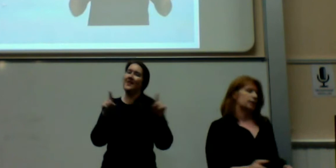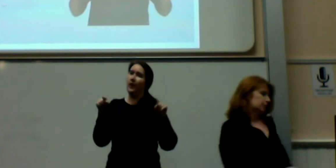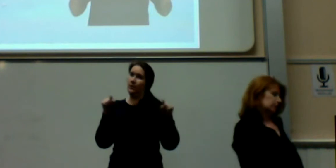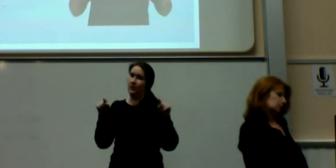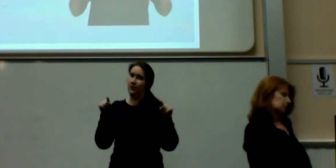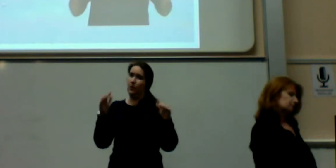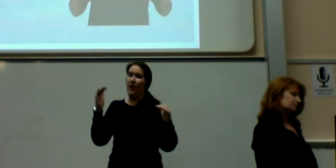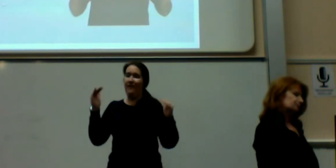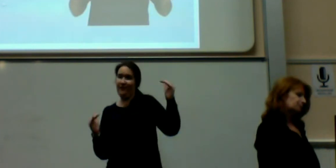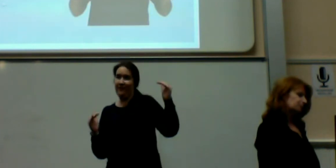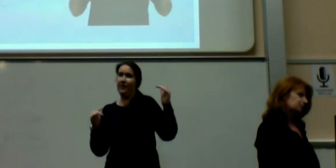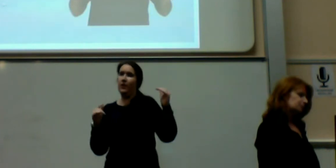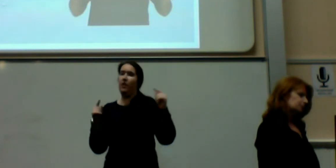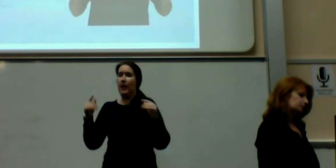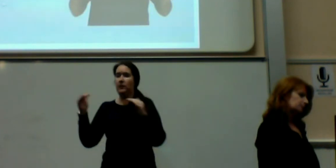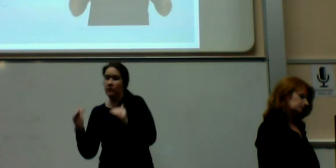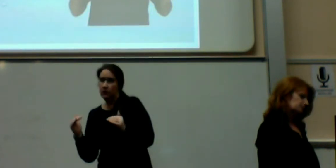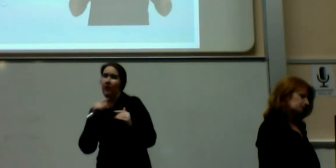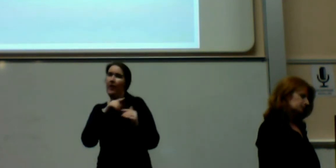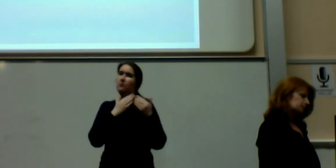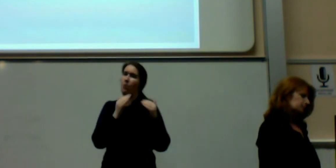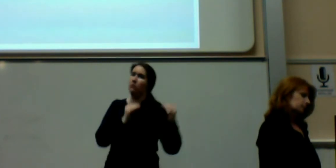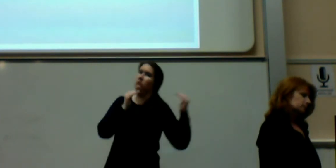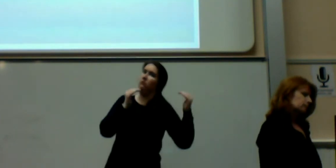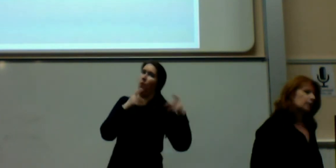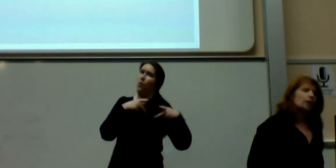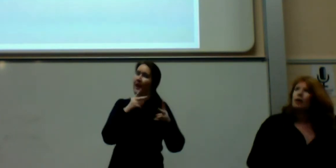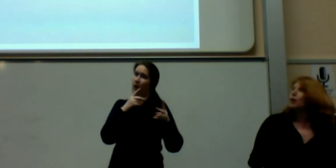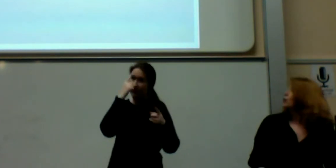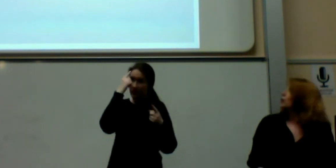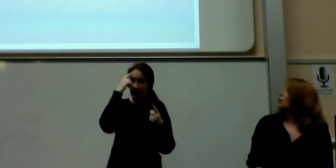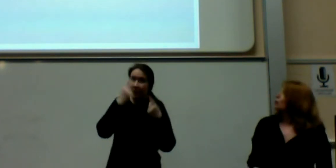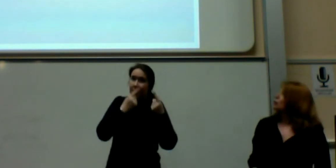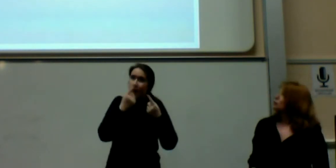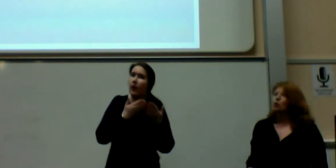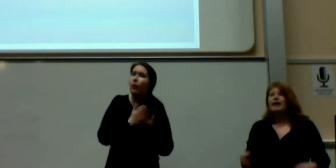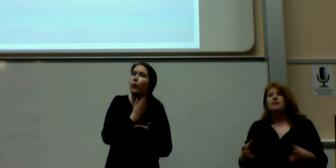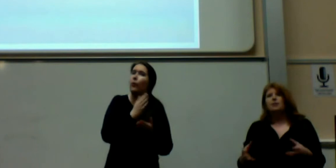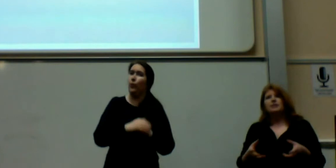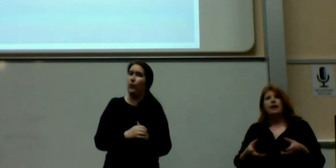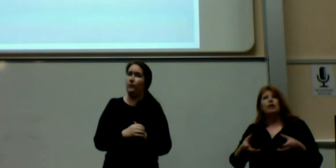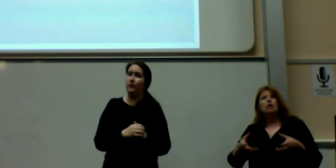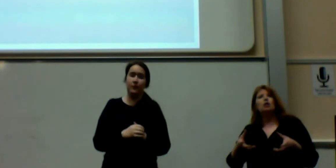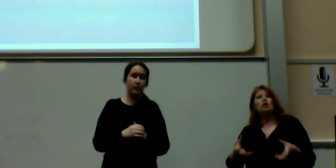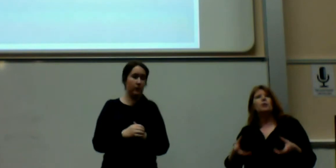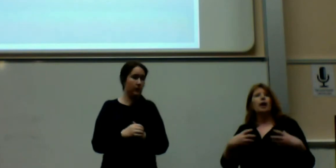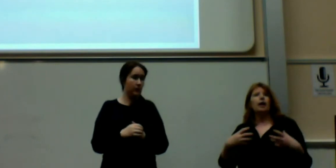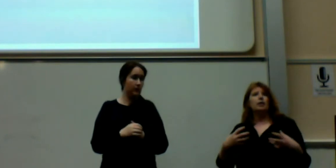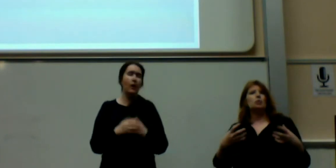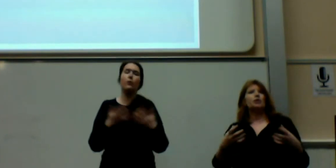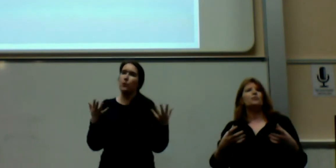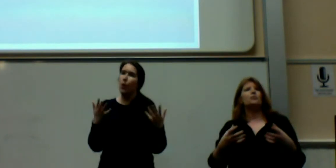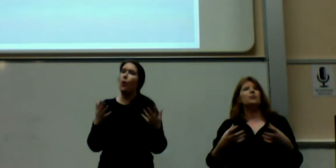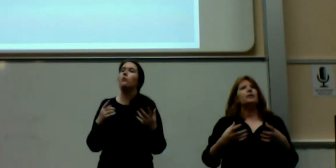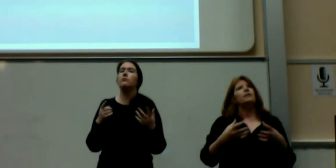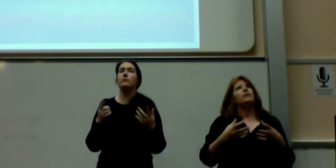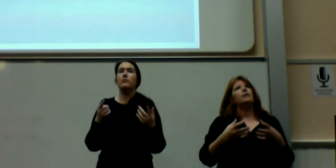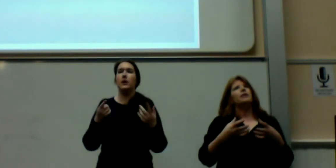hierarchically different. So as I was saying, saying you and I sort